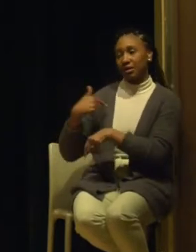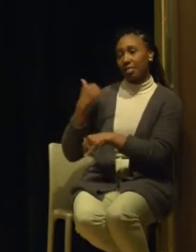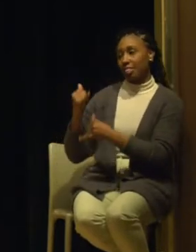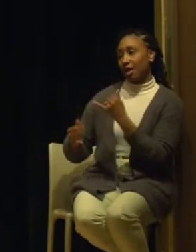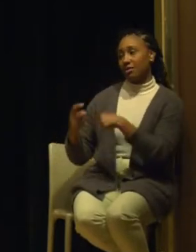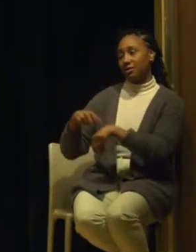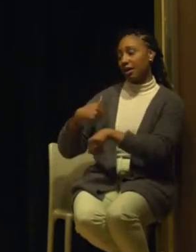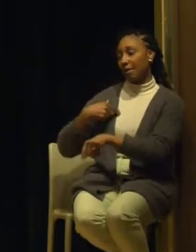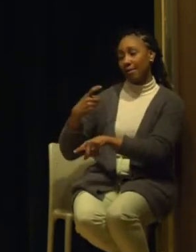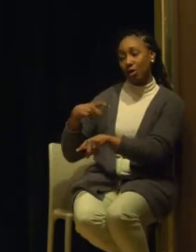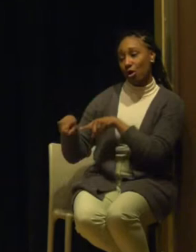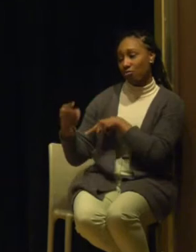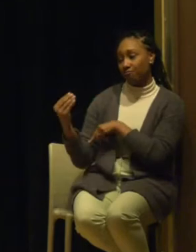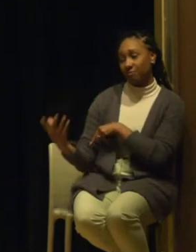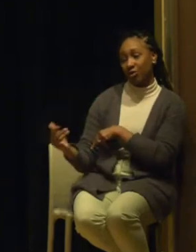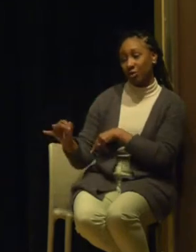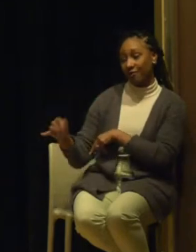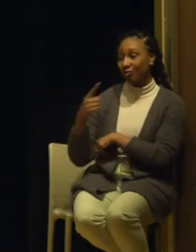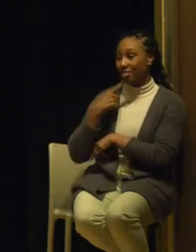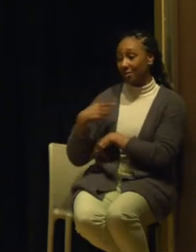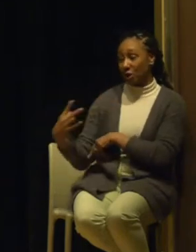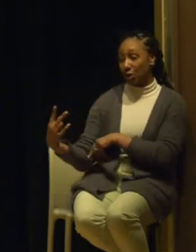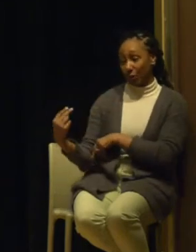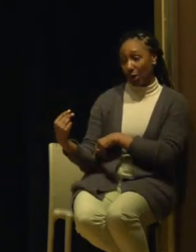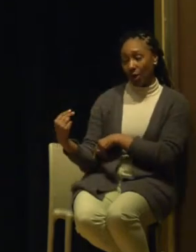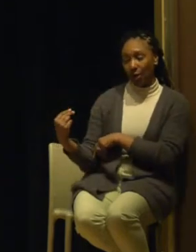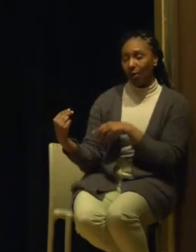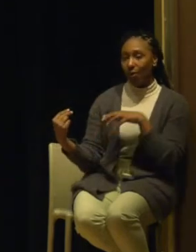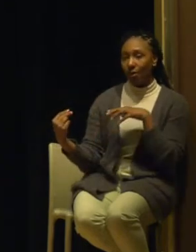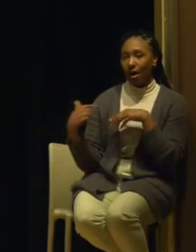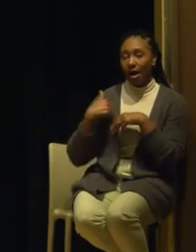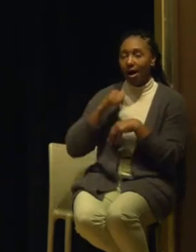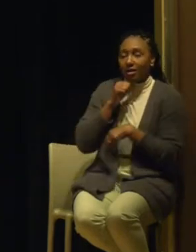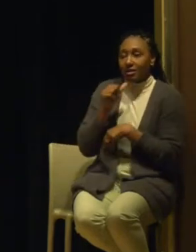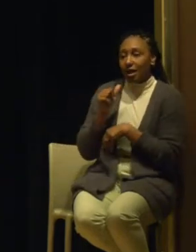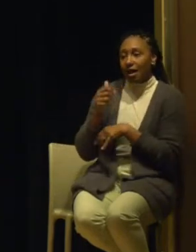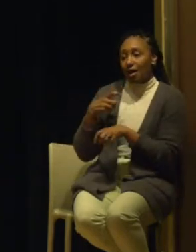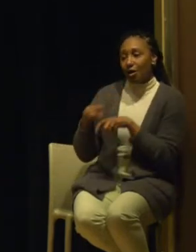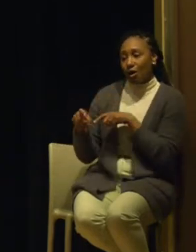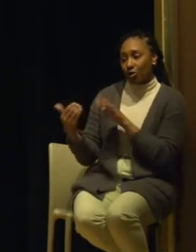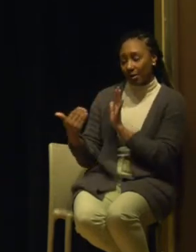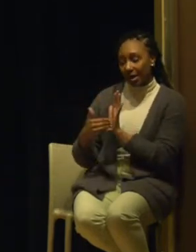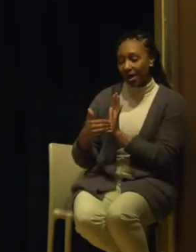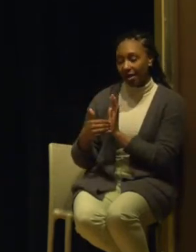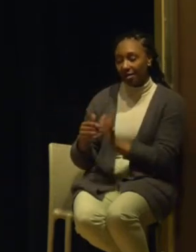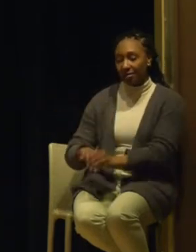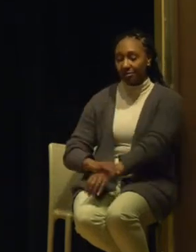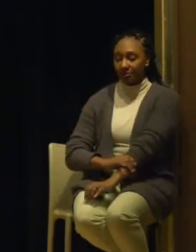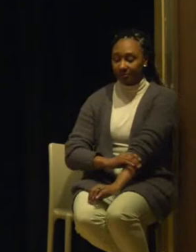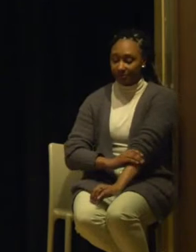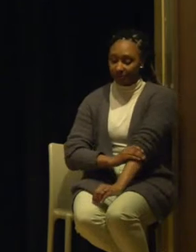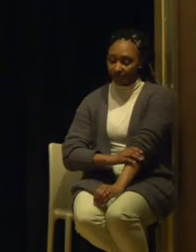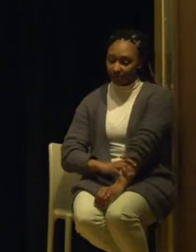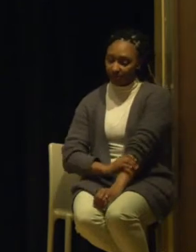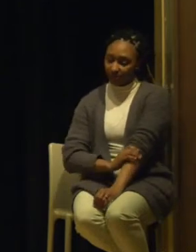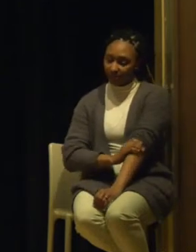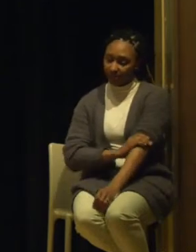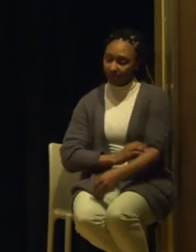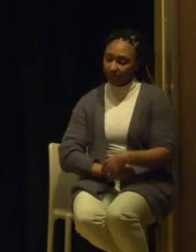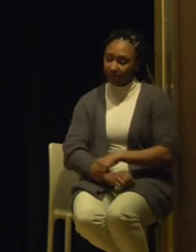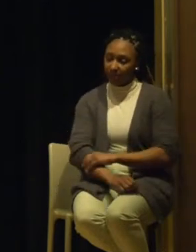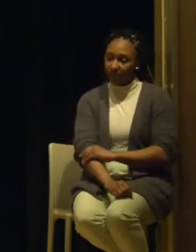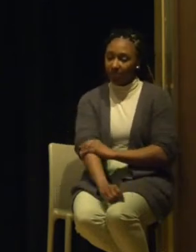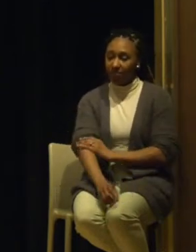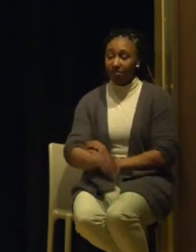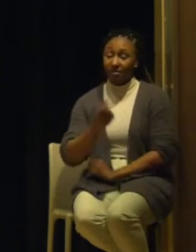time I'm going to call you. So if you say no, I'm never going to call you again. And she said, and I kept saying, oh, I just became CEO, so I don't have